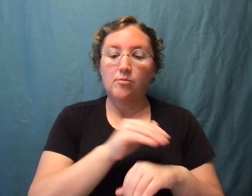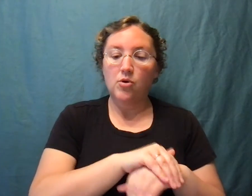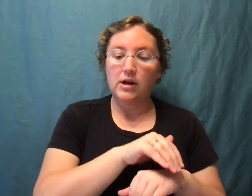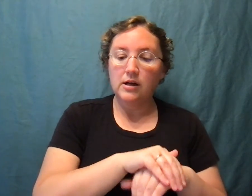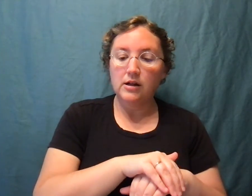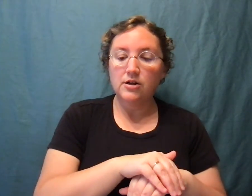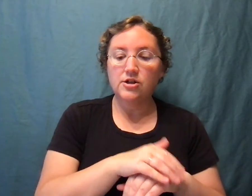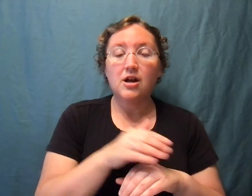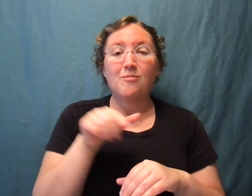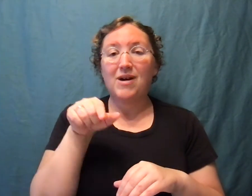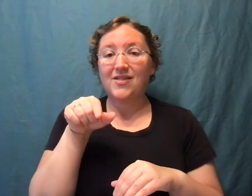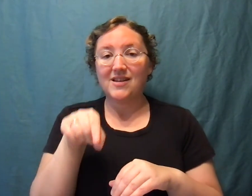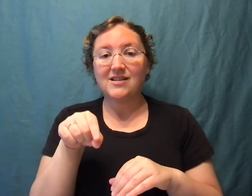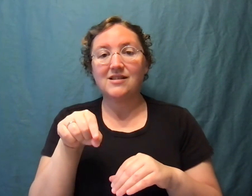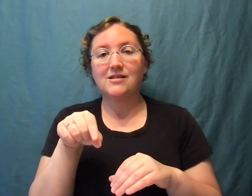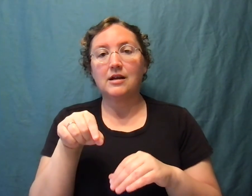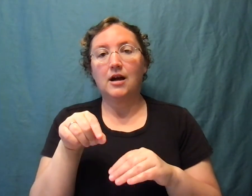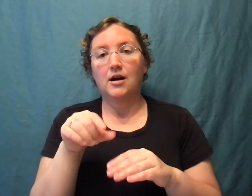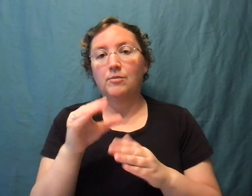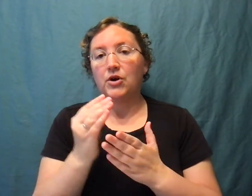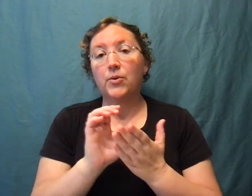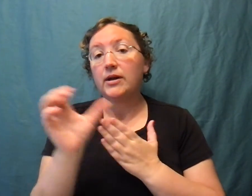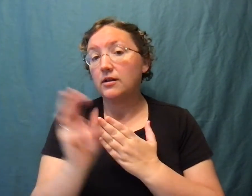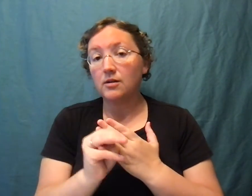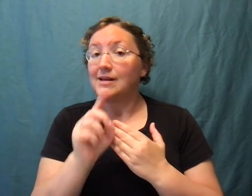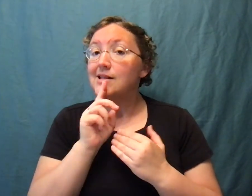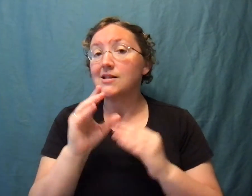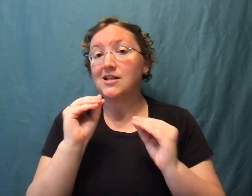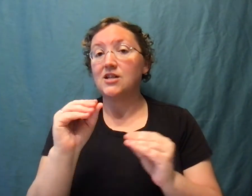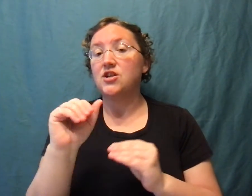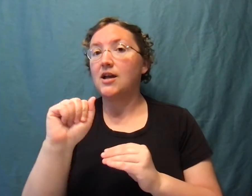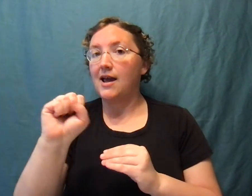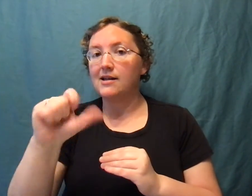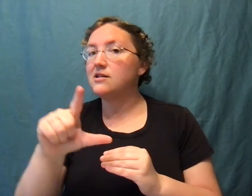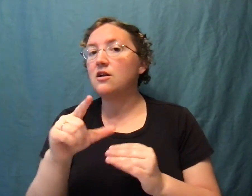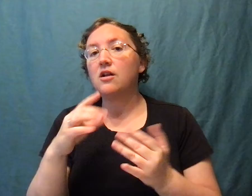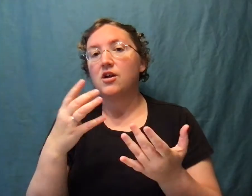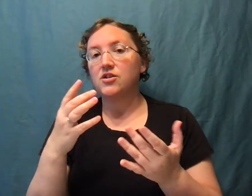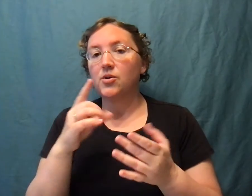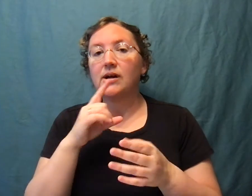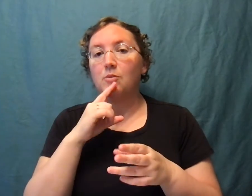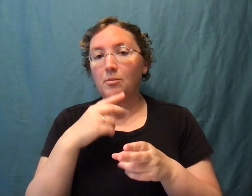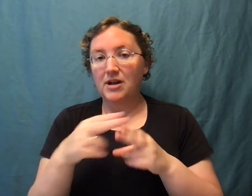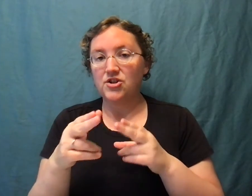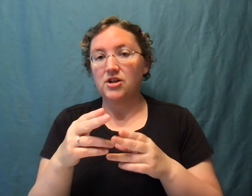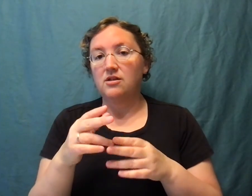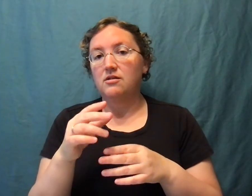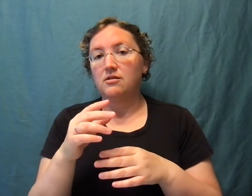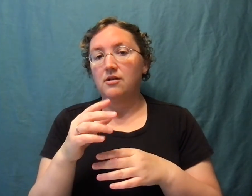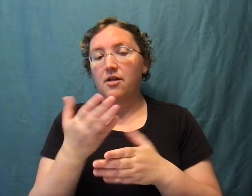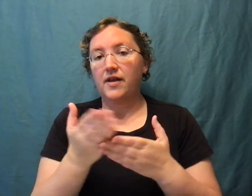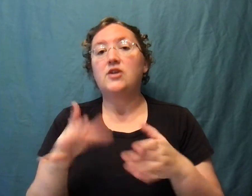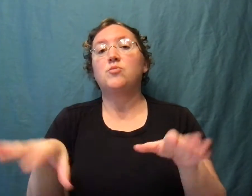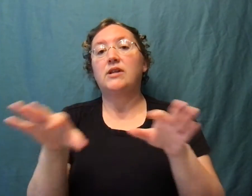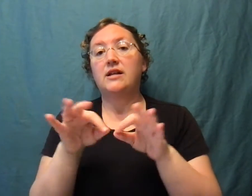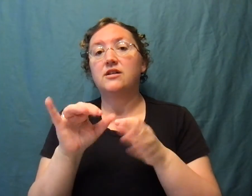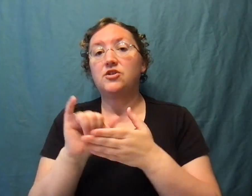more English, but this curriculum is teaching ASL, so it will mention things related to